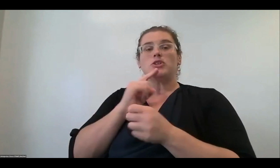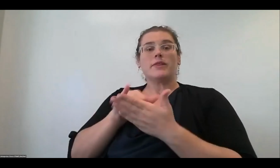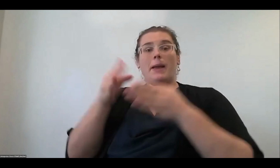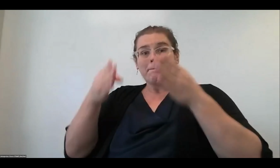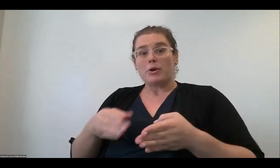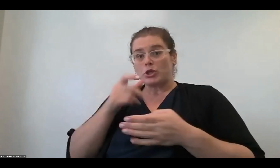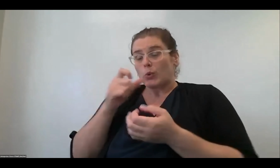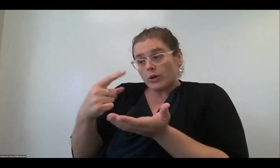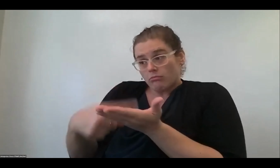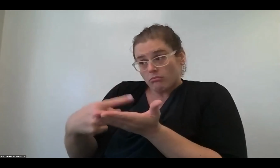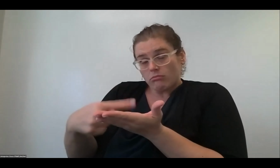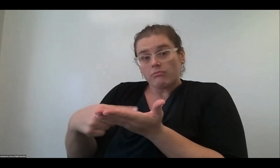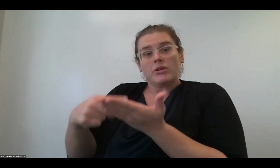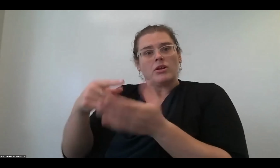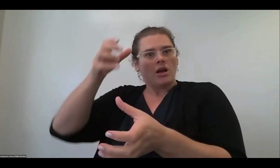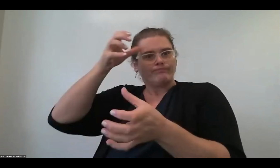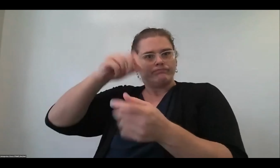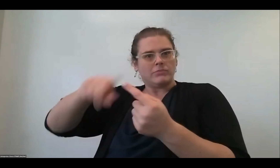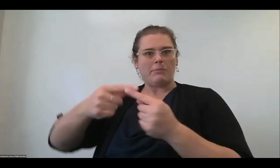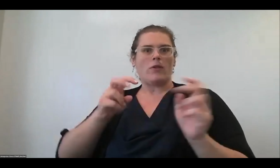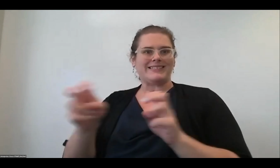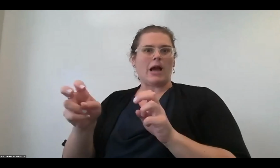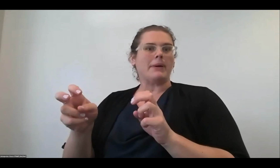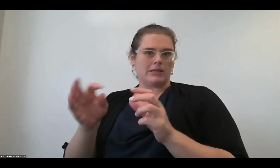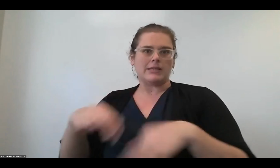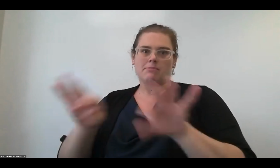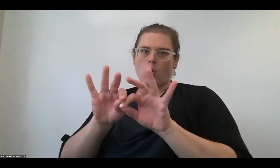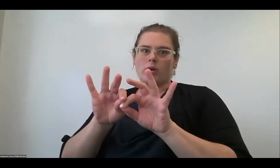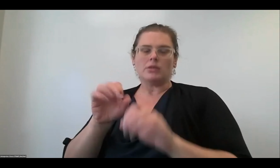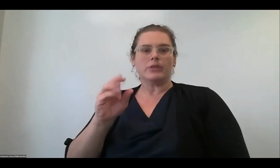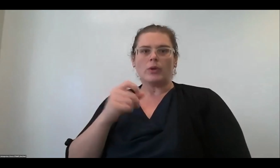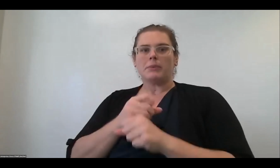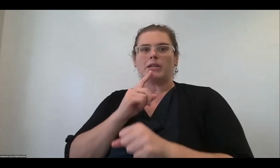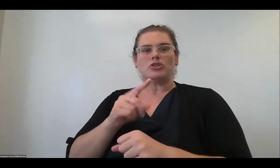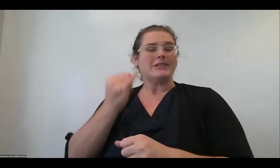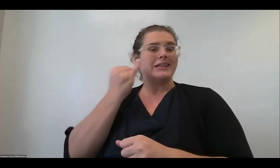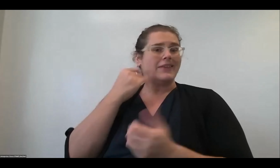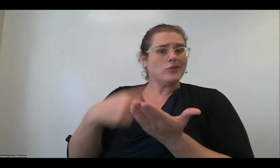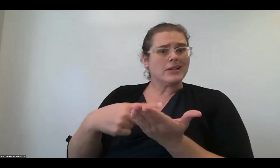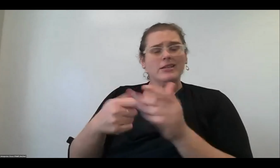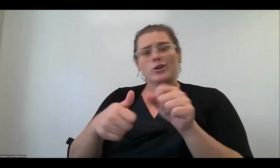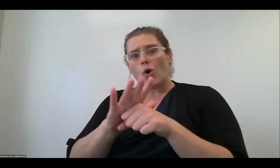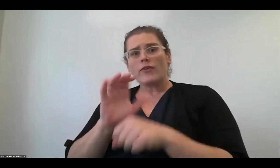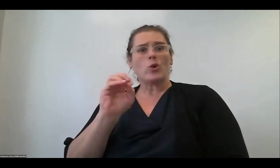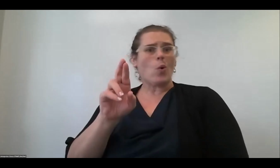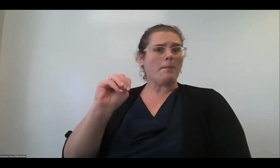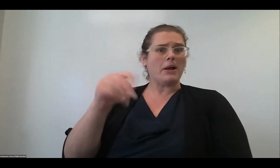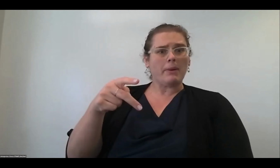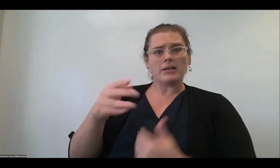the topic, whether it's talking about monkeypox or it's talking about COVID and how to stay safe.